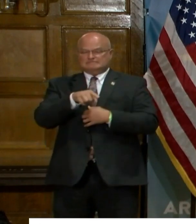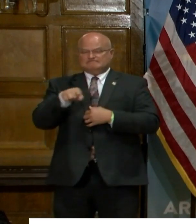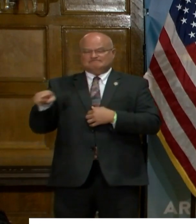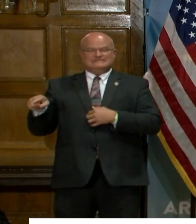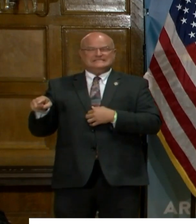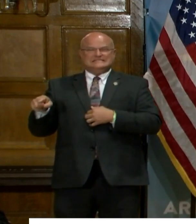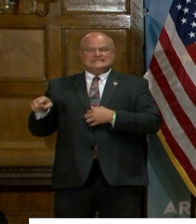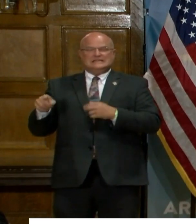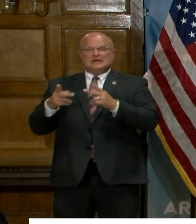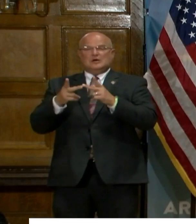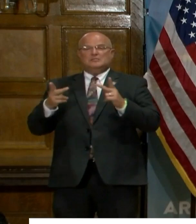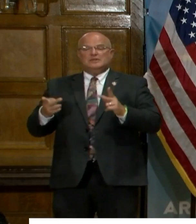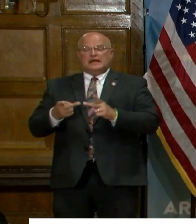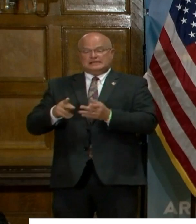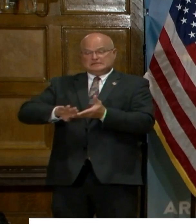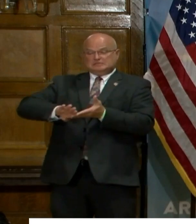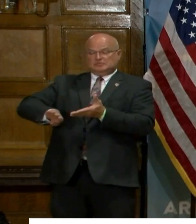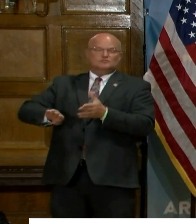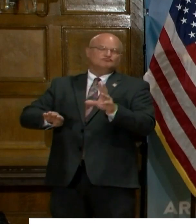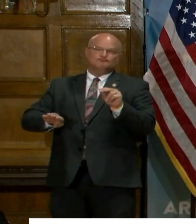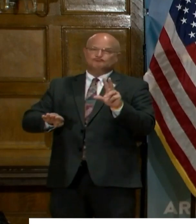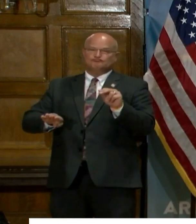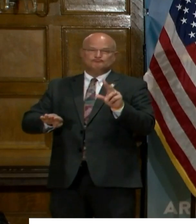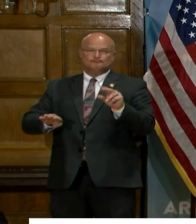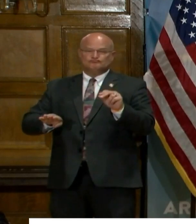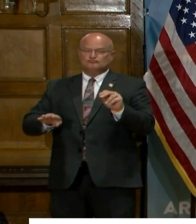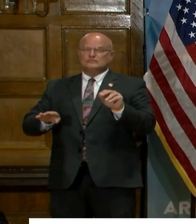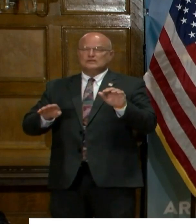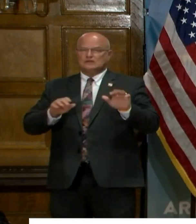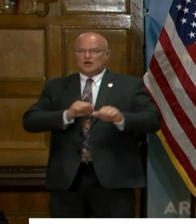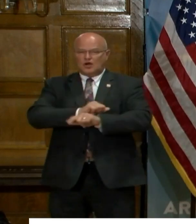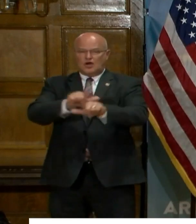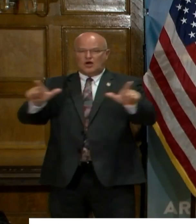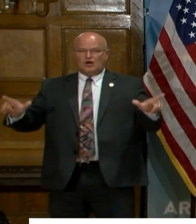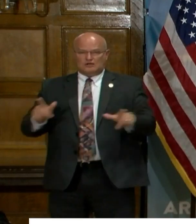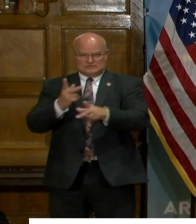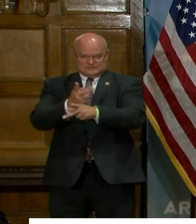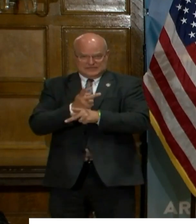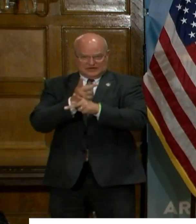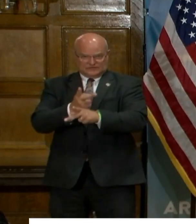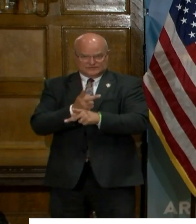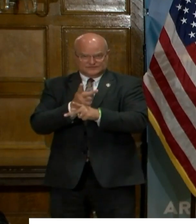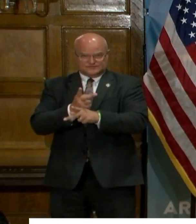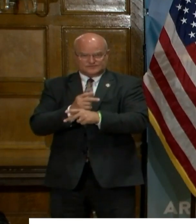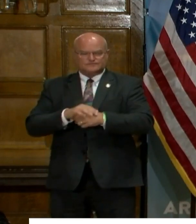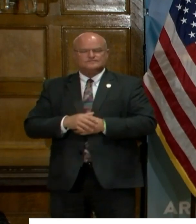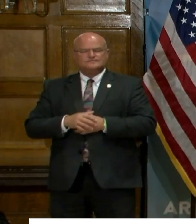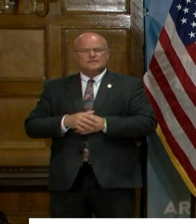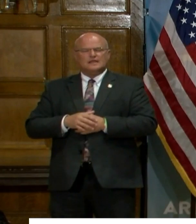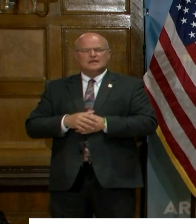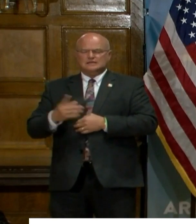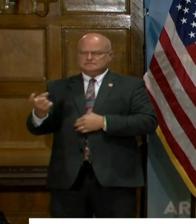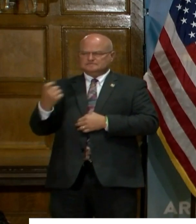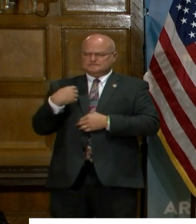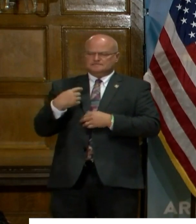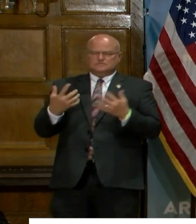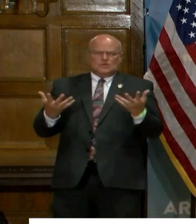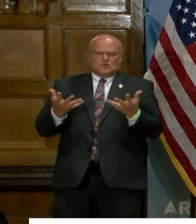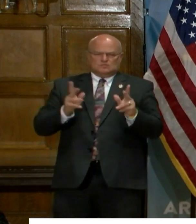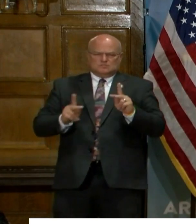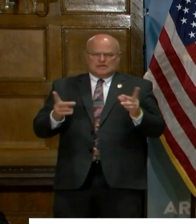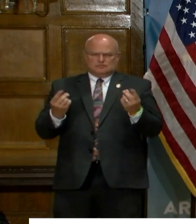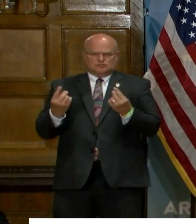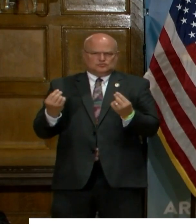any place that's immune from this, and we have to continue to be careful. You ask me, well, what can